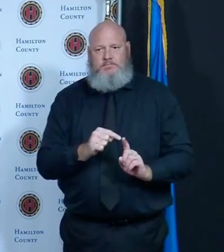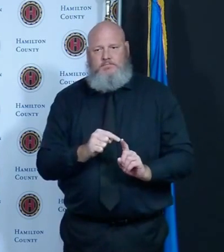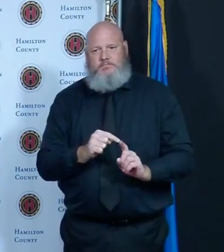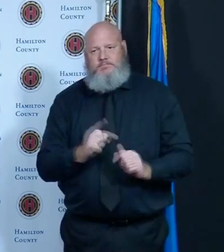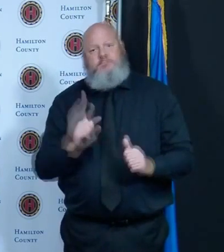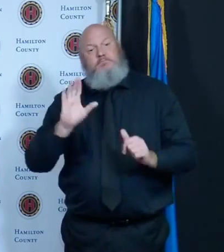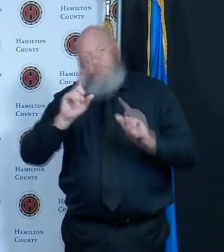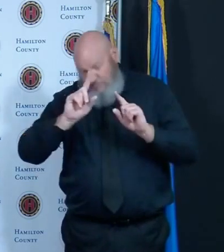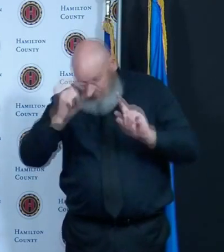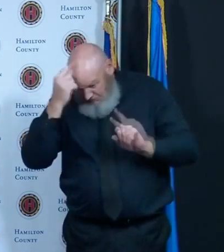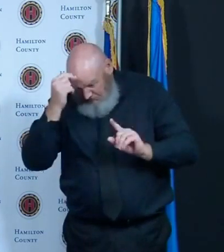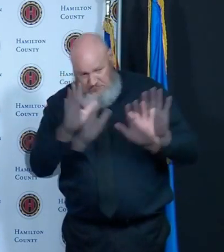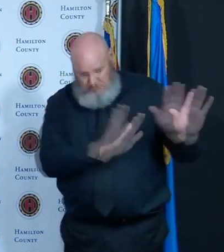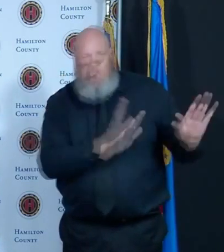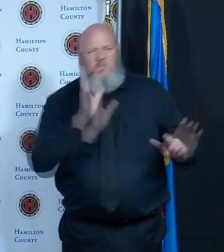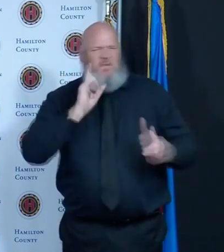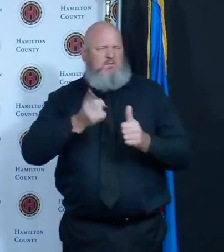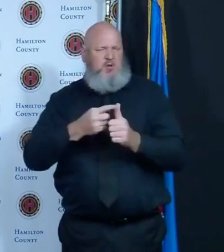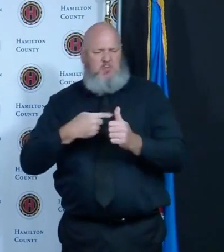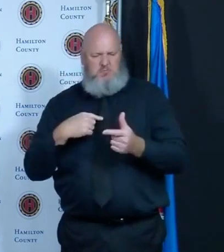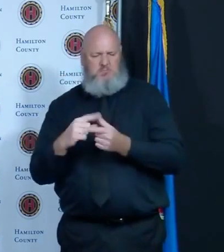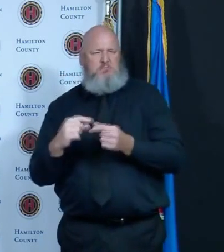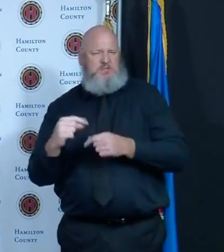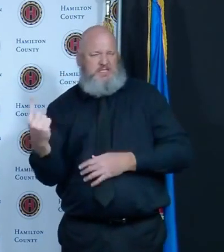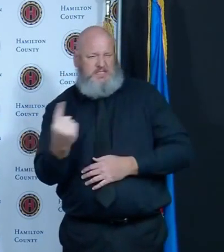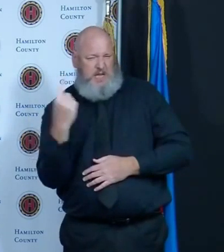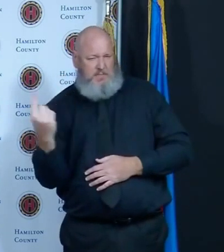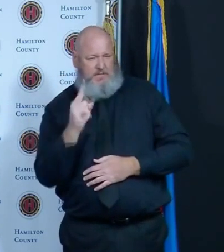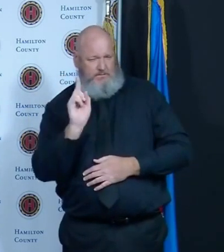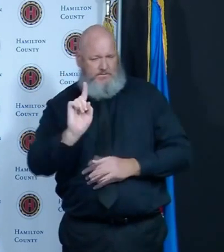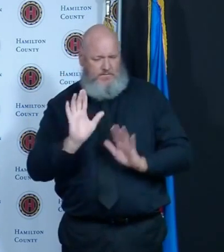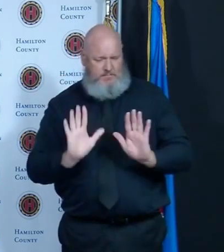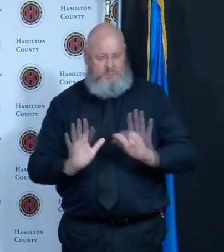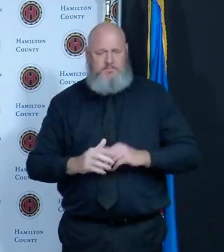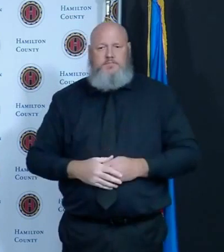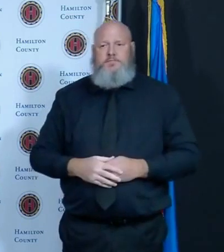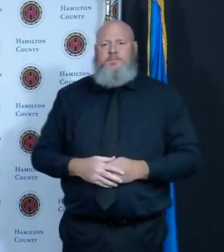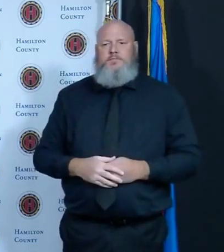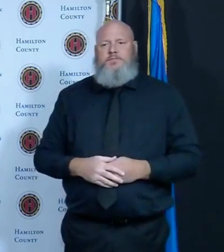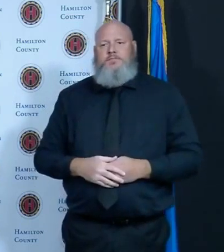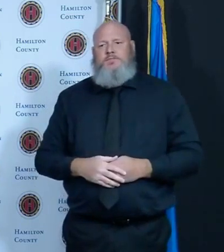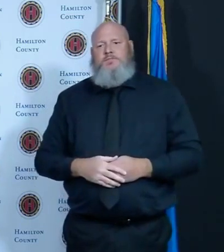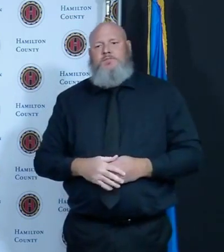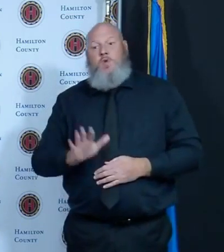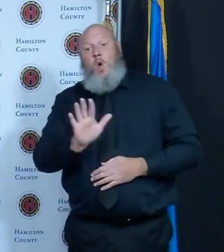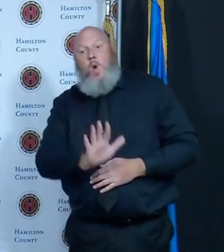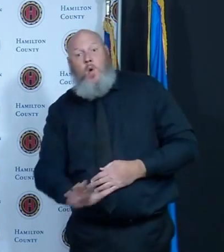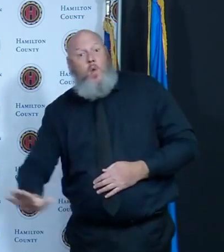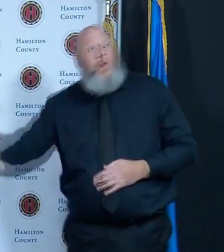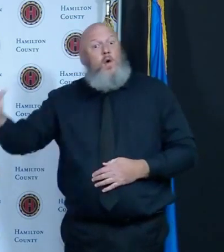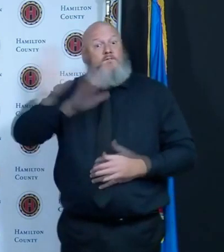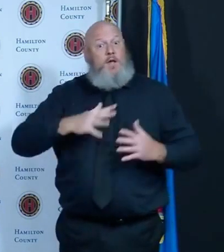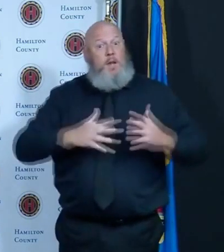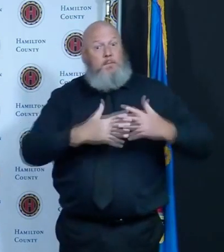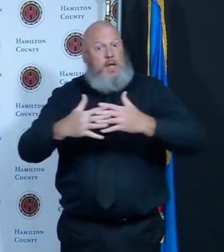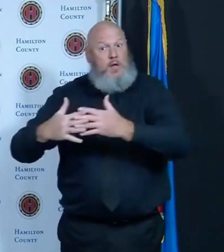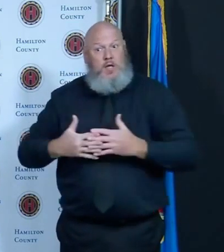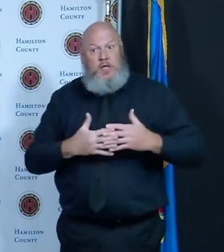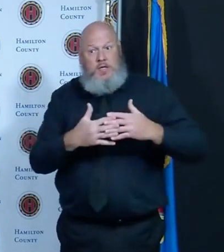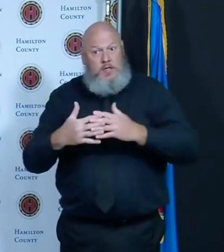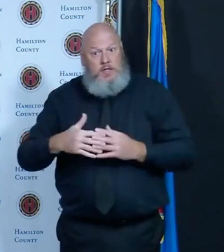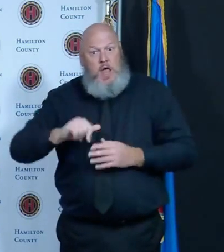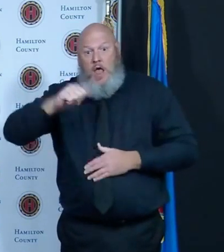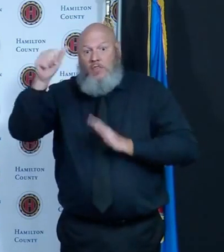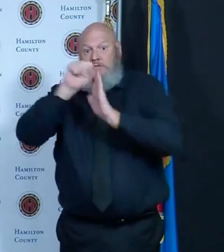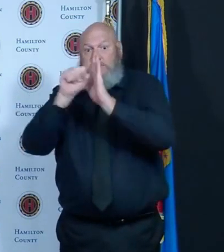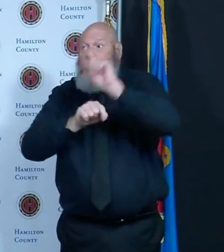So we've talked about this before as well. As you've seen nationally, and this is playing out in other states, there is